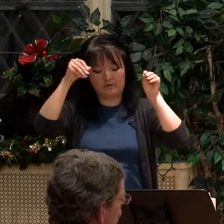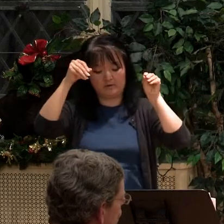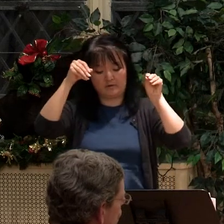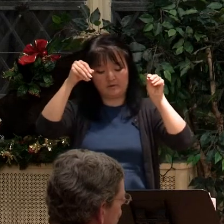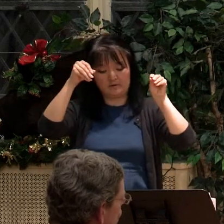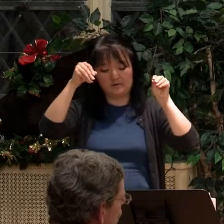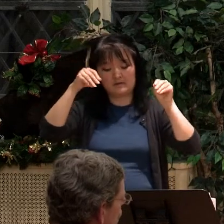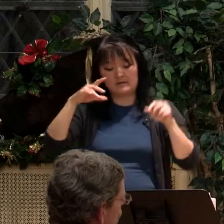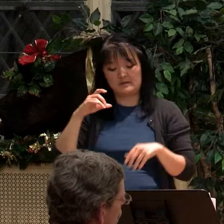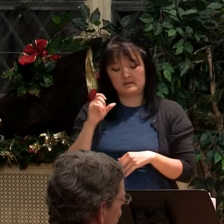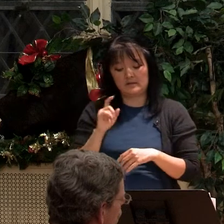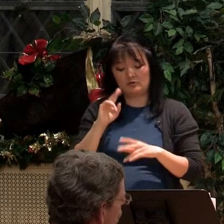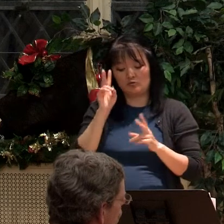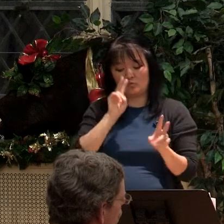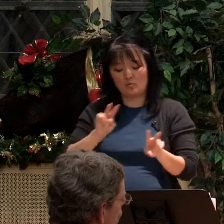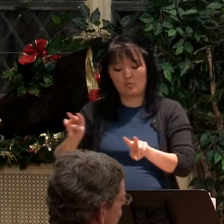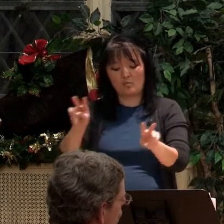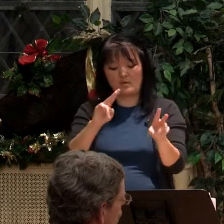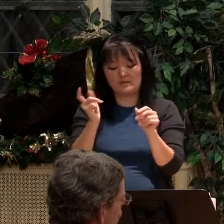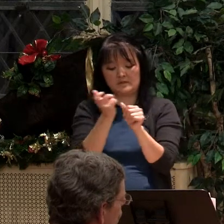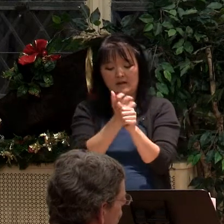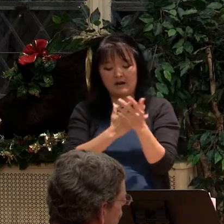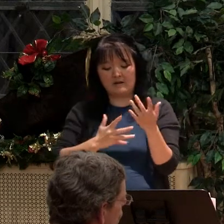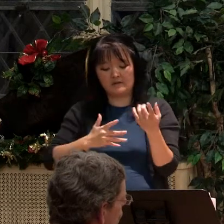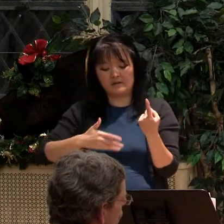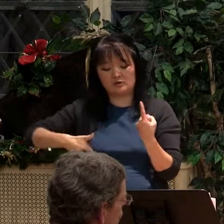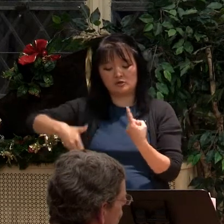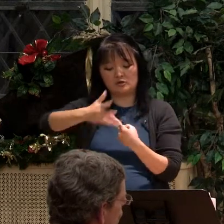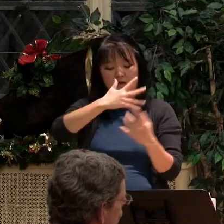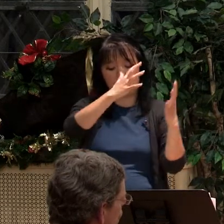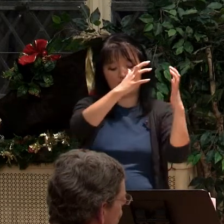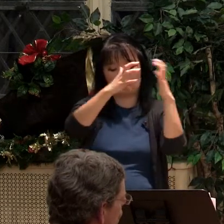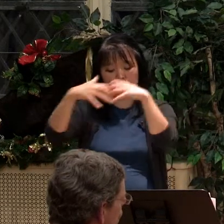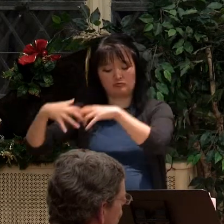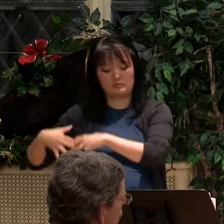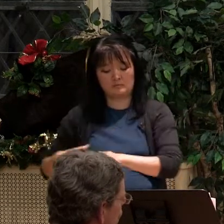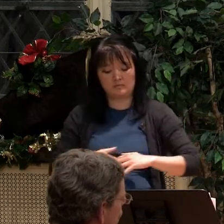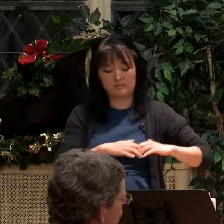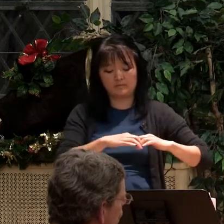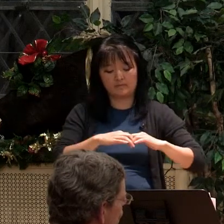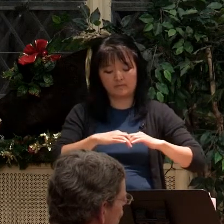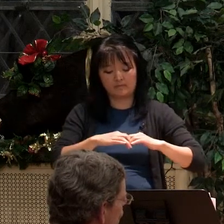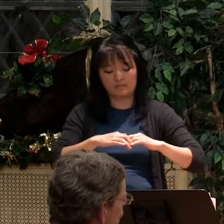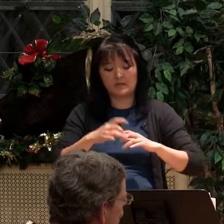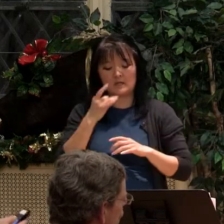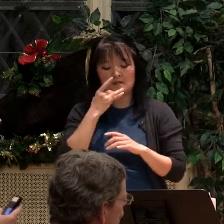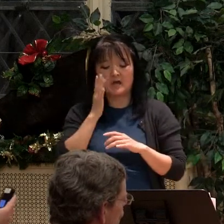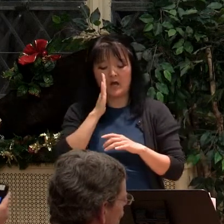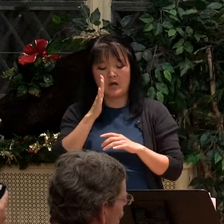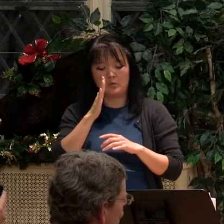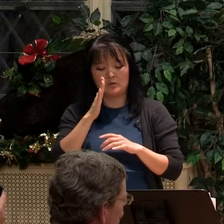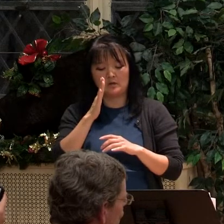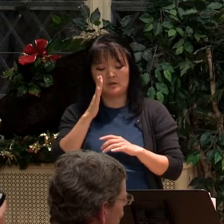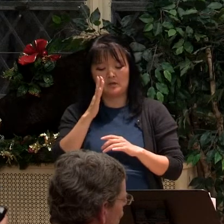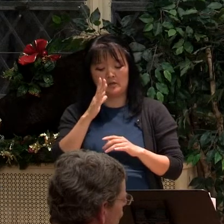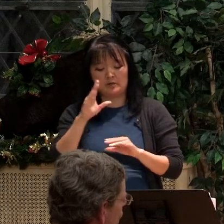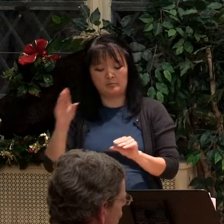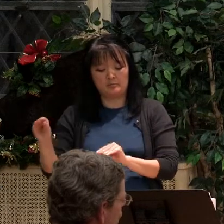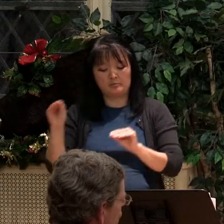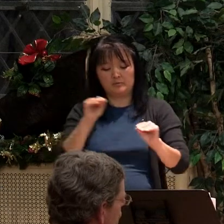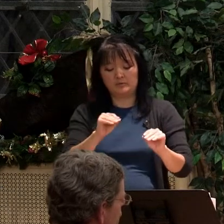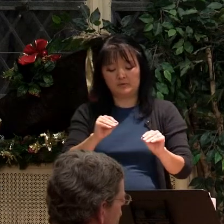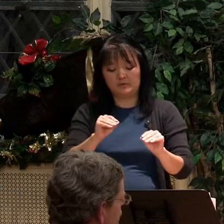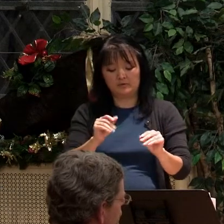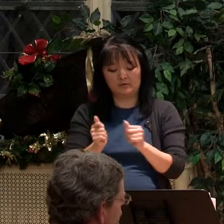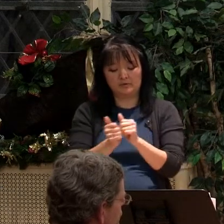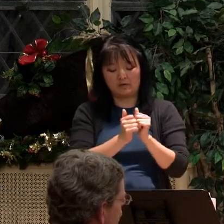Saturn's rings as you watch everything surrounding you collapse. Light will piece you back together.